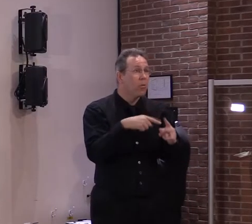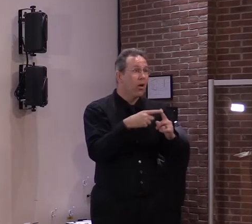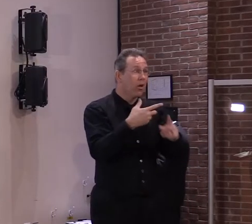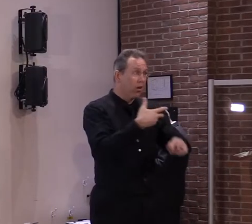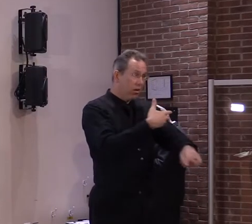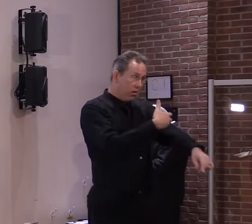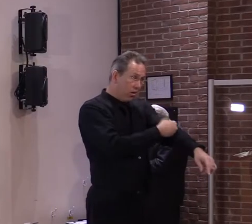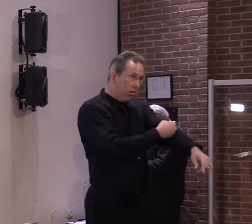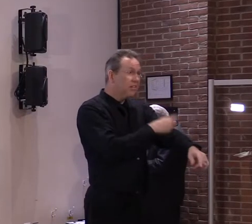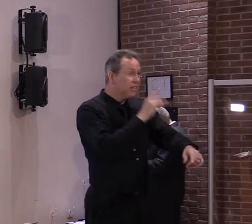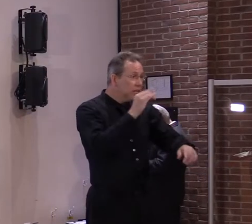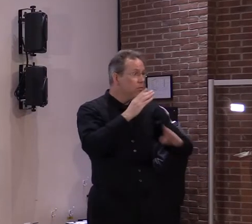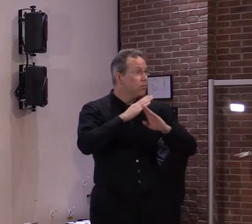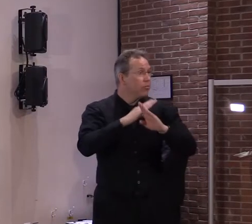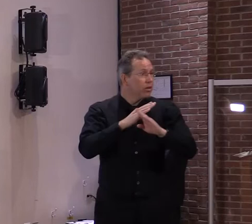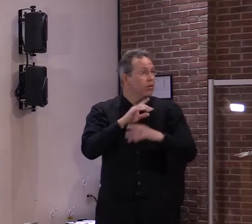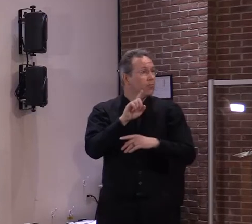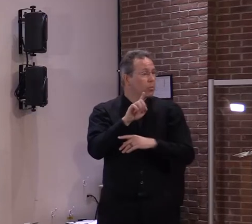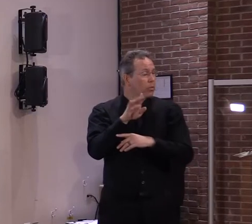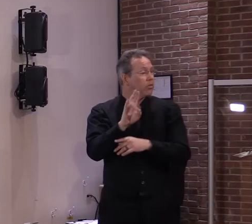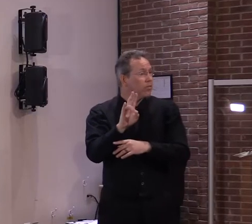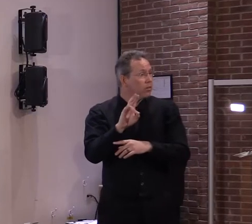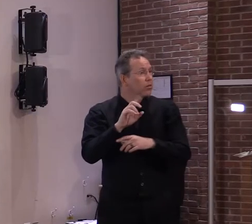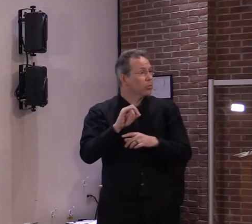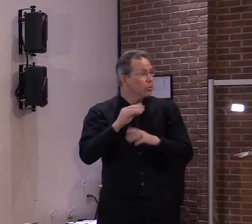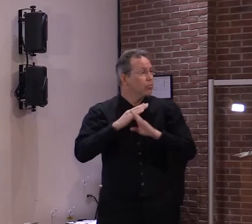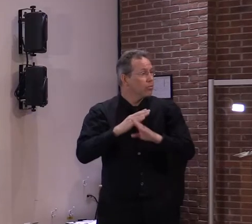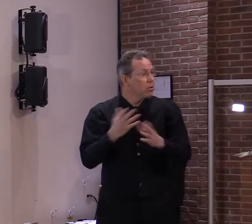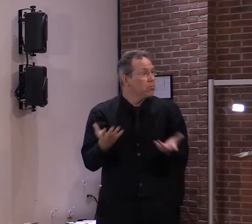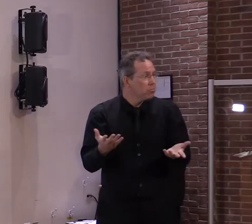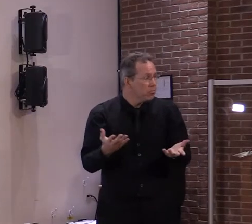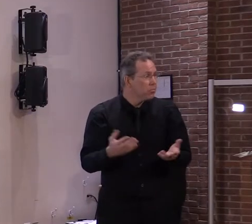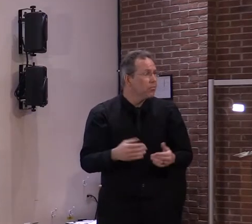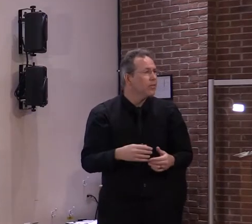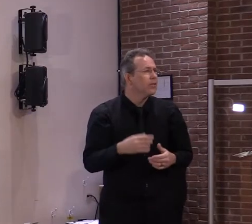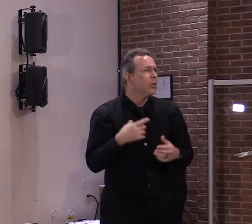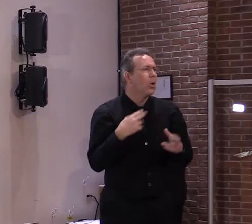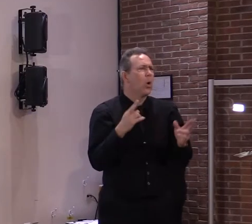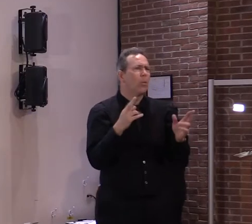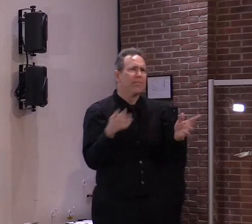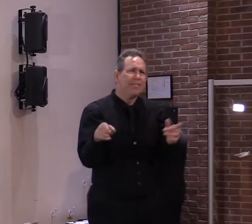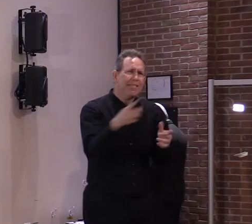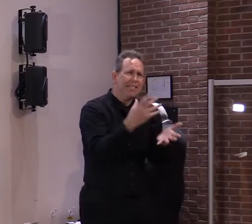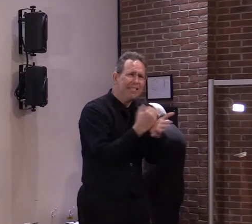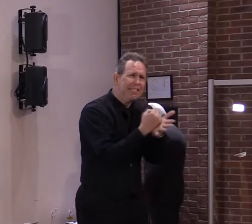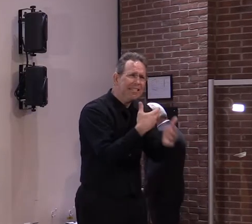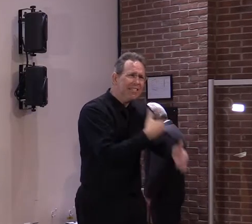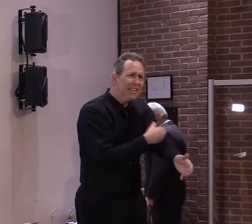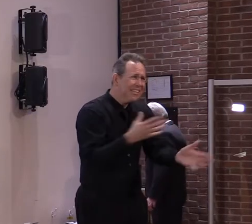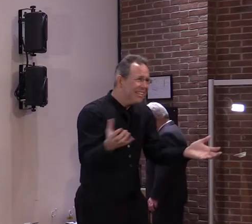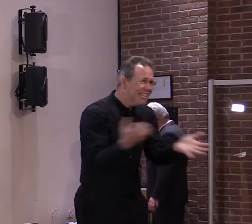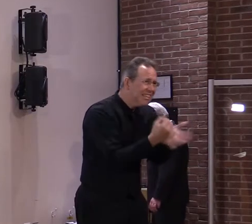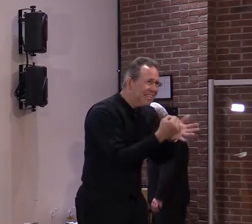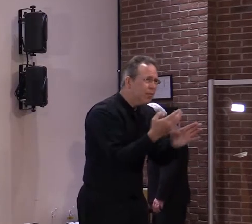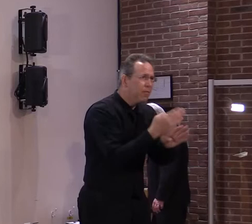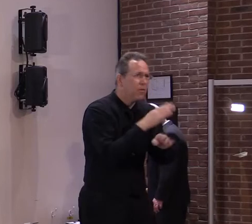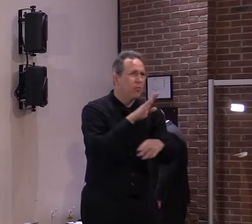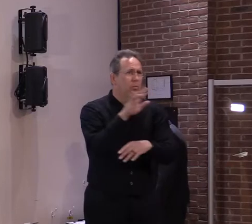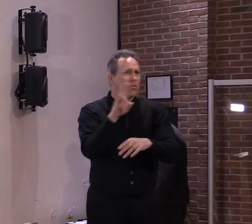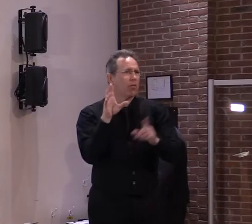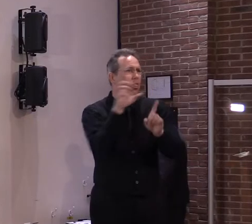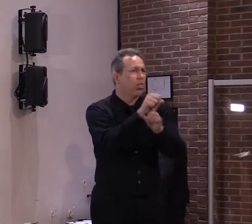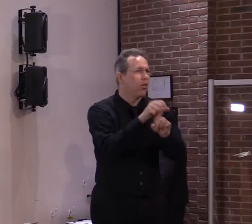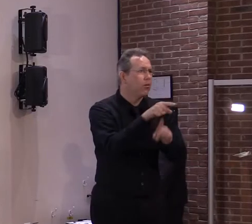enough vaccine into the state fast enough and into people's arms fast enough. So I don't think there should be any impact